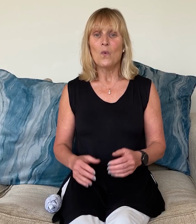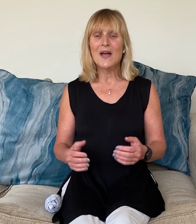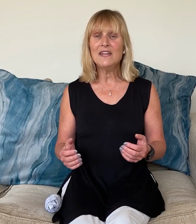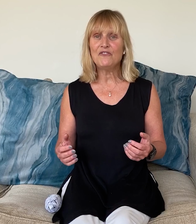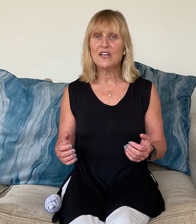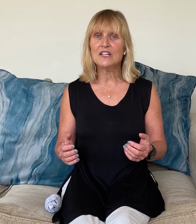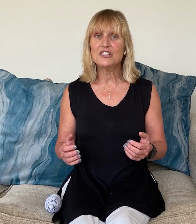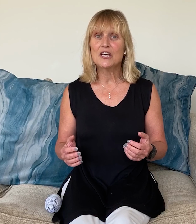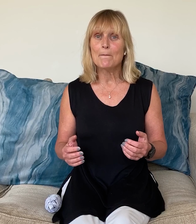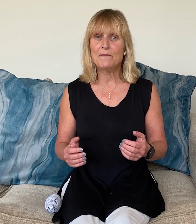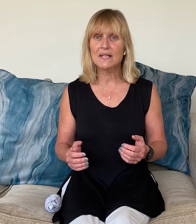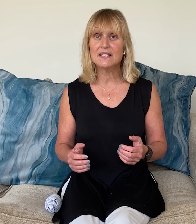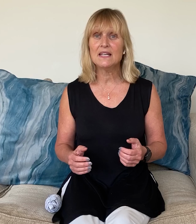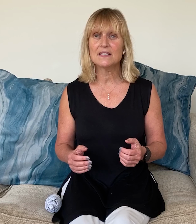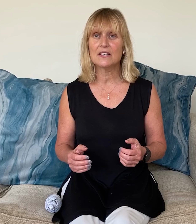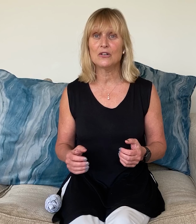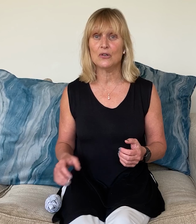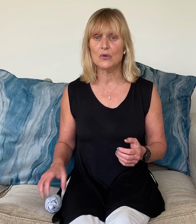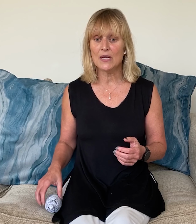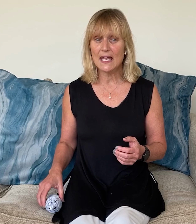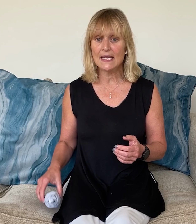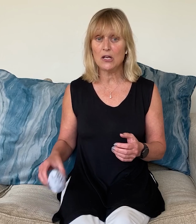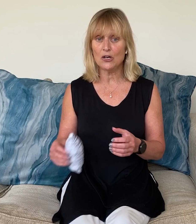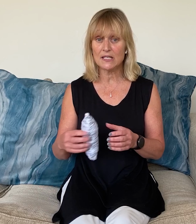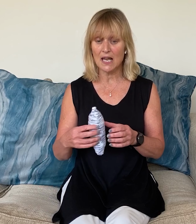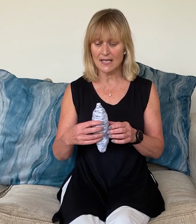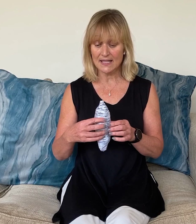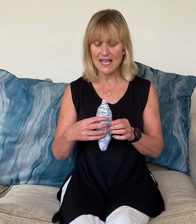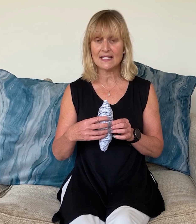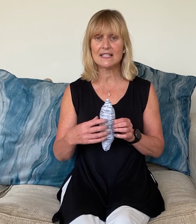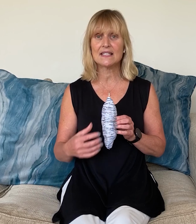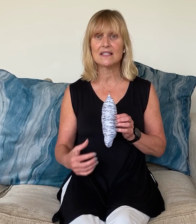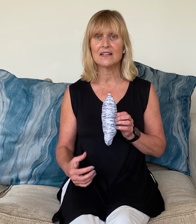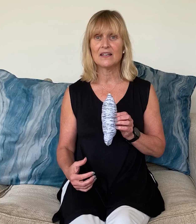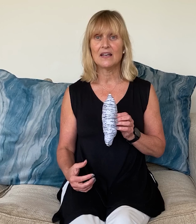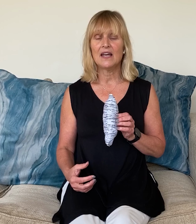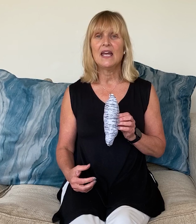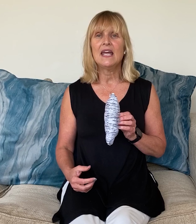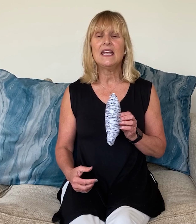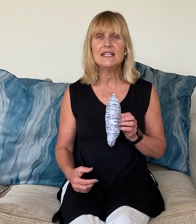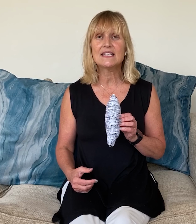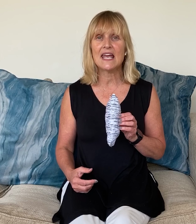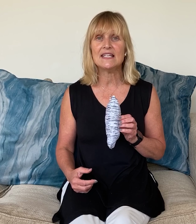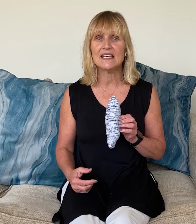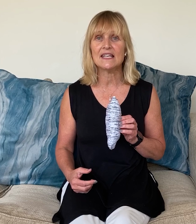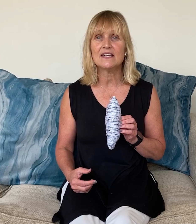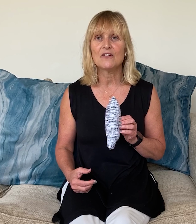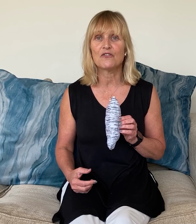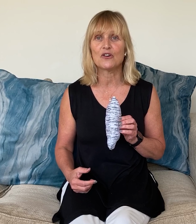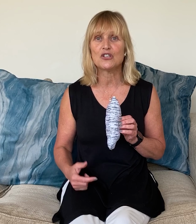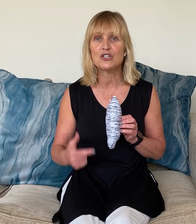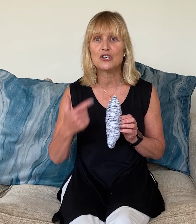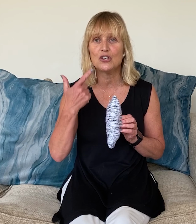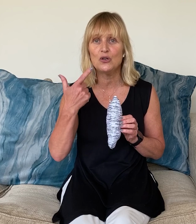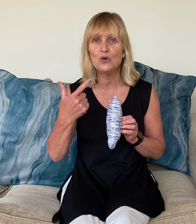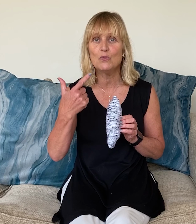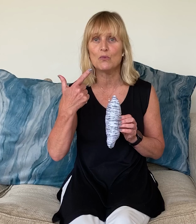When he finished building his cocoon, it looked like this. He stayed in it for two